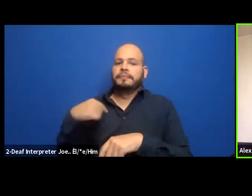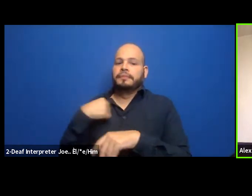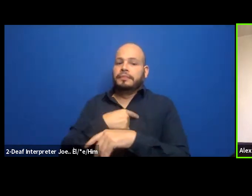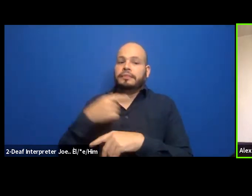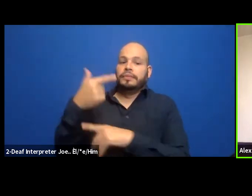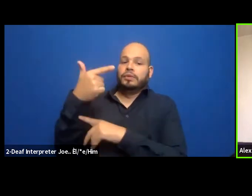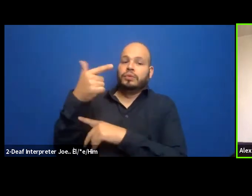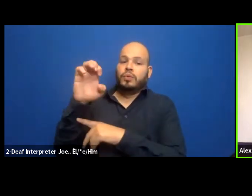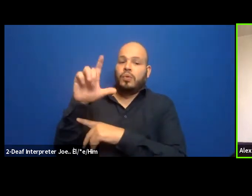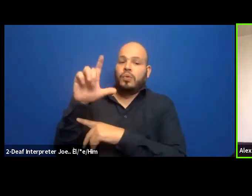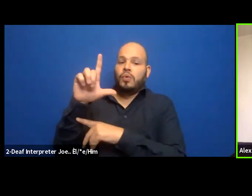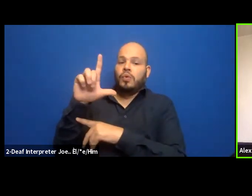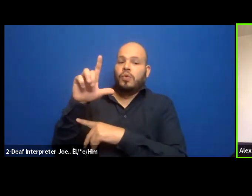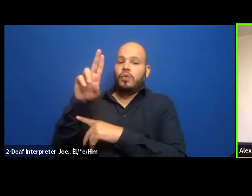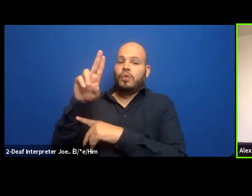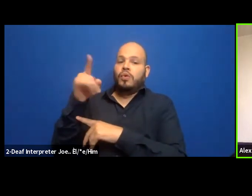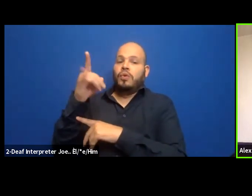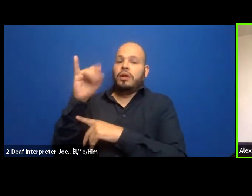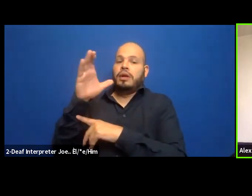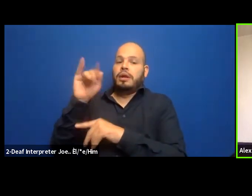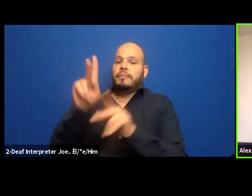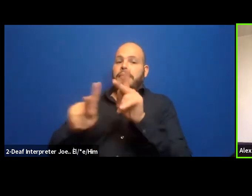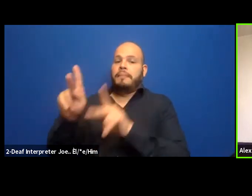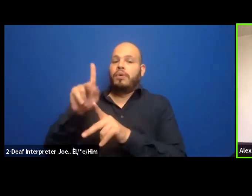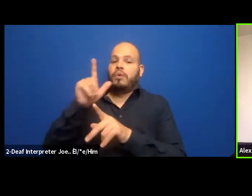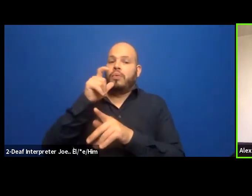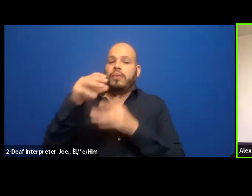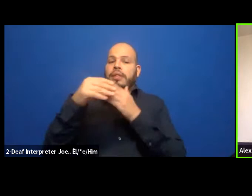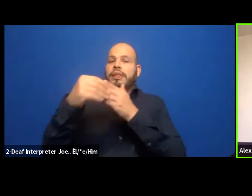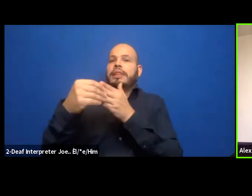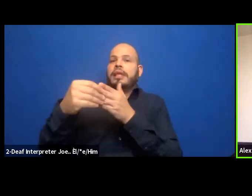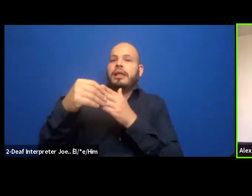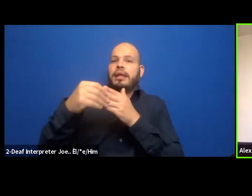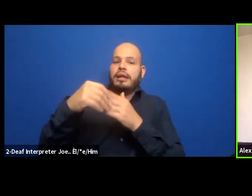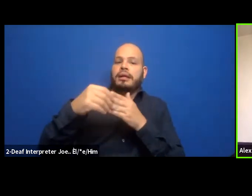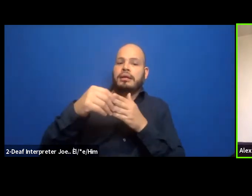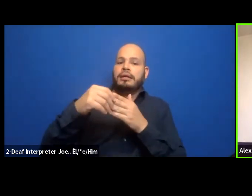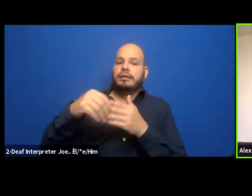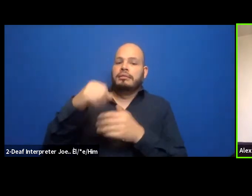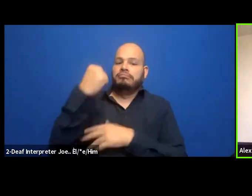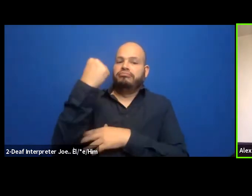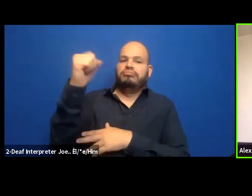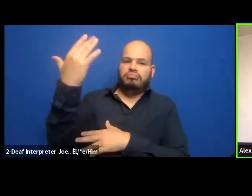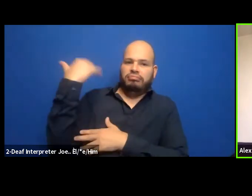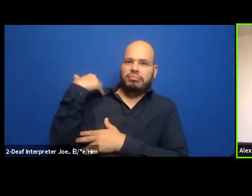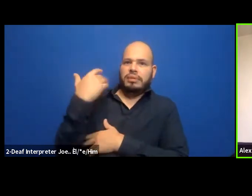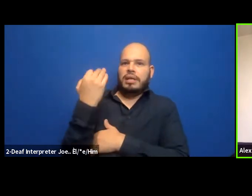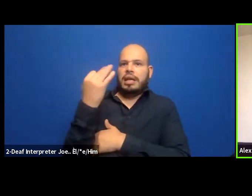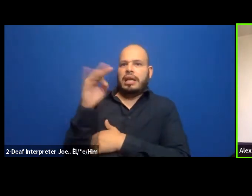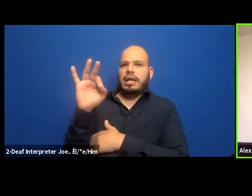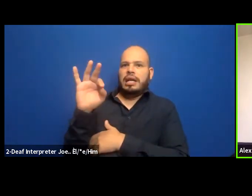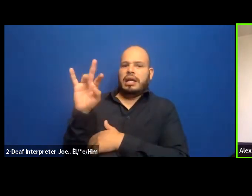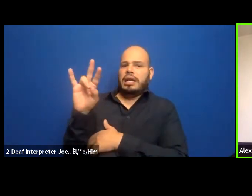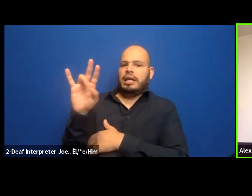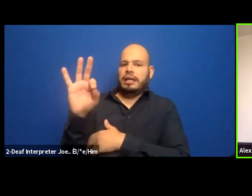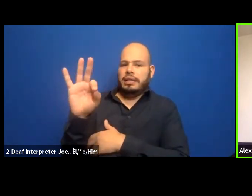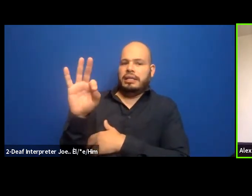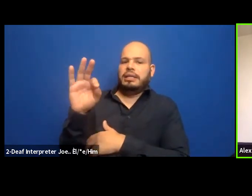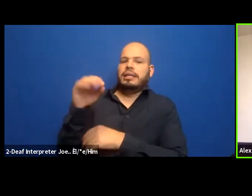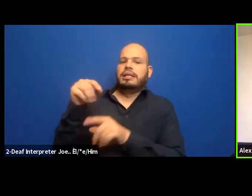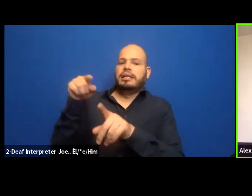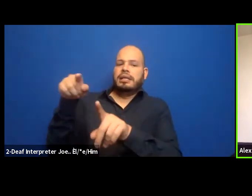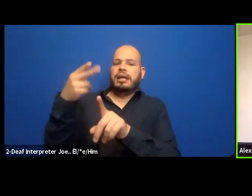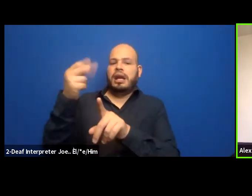elders who resisted and did the work. We also stand on prison organizing.